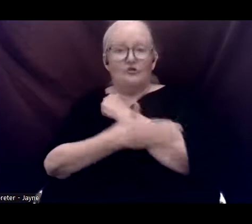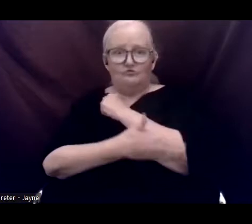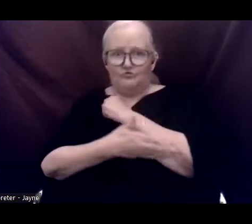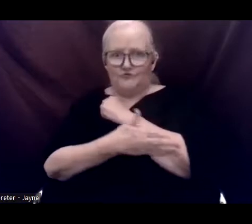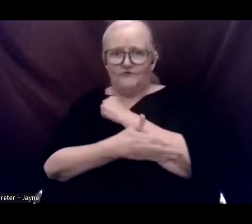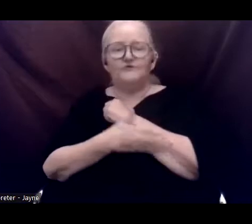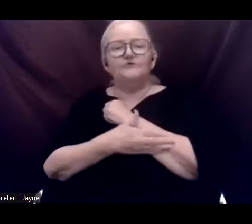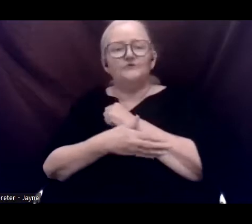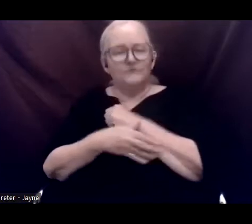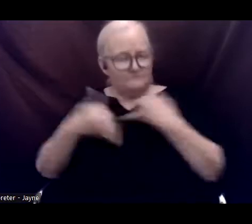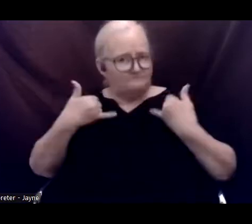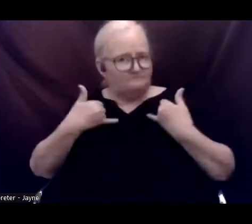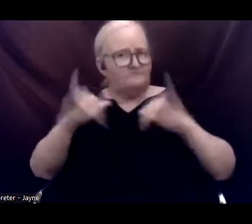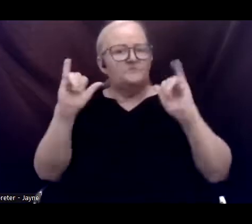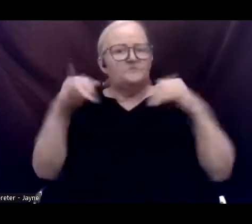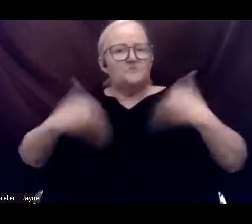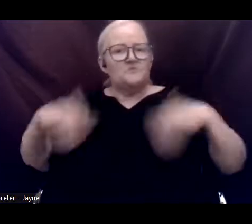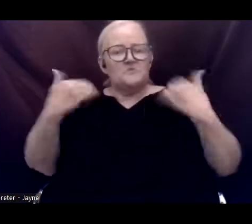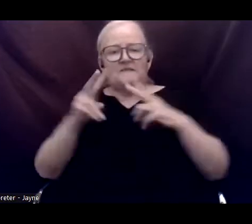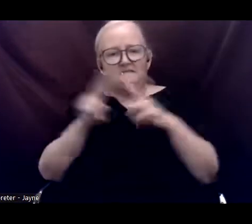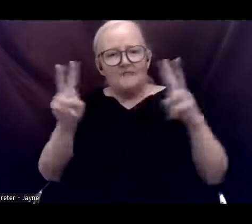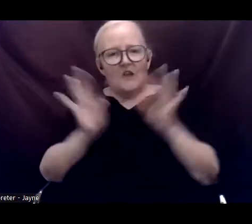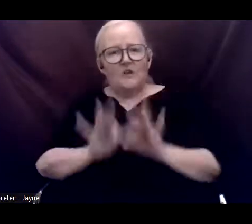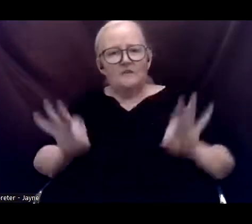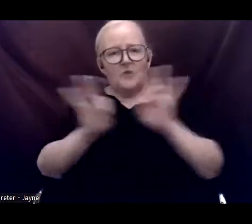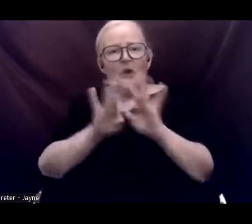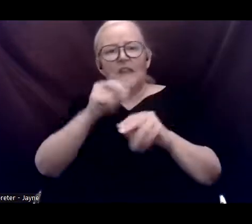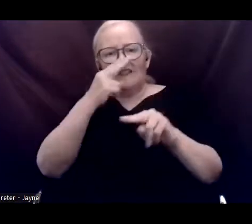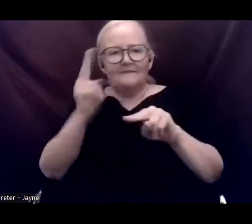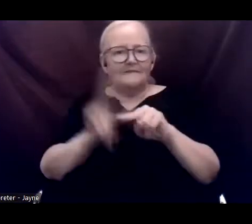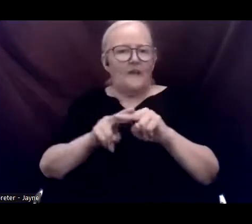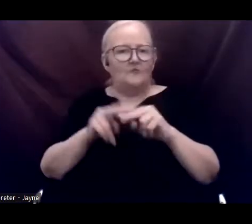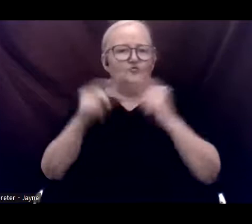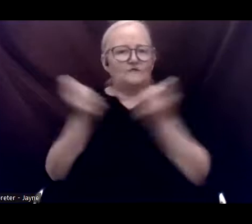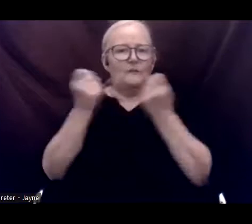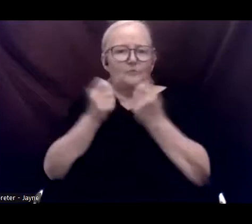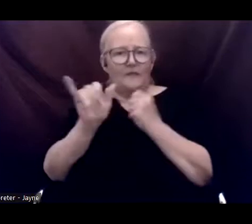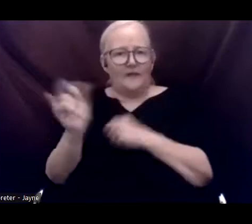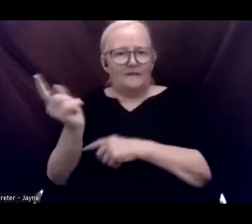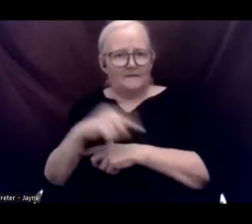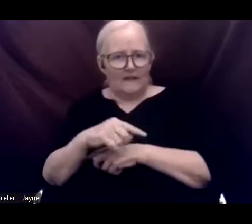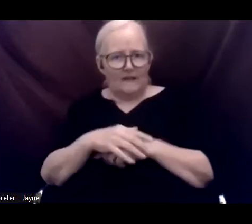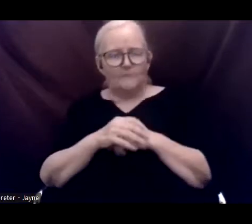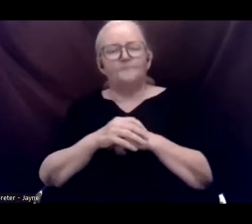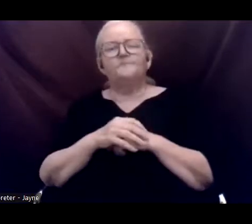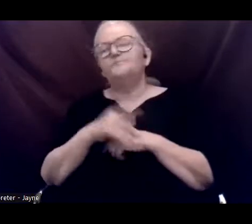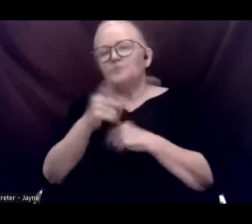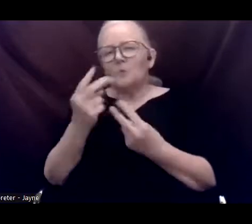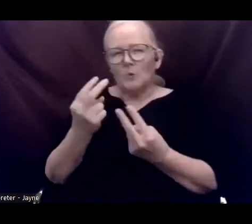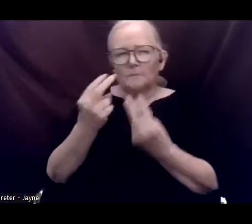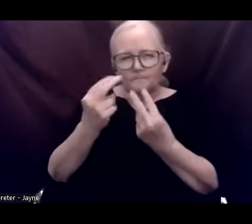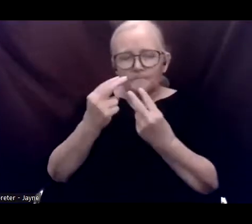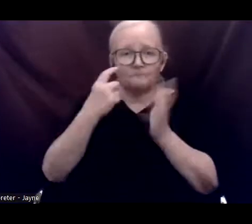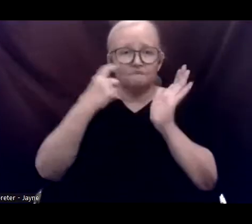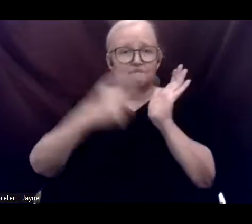May Day continues to be a really important and fun celebration. I want you to listen for some themes